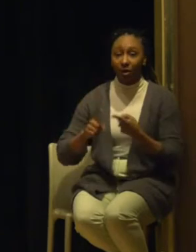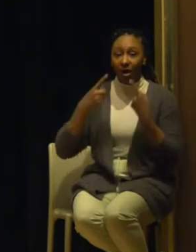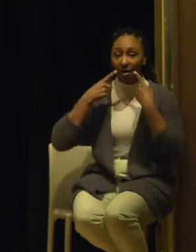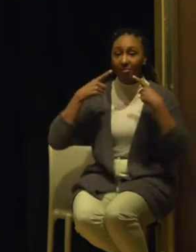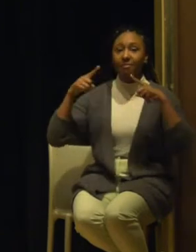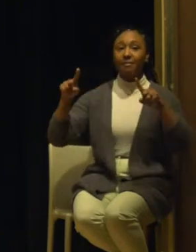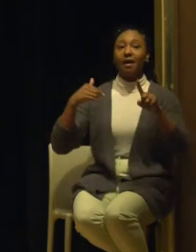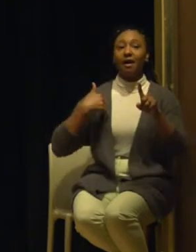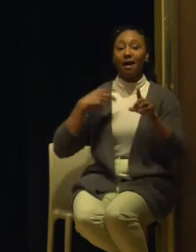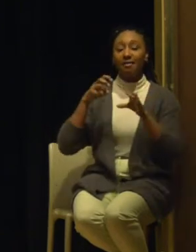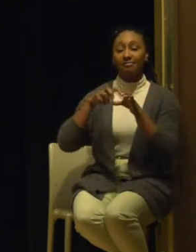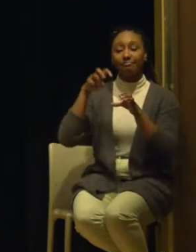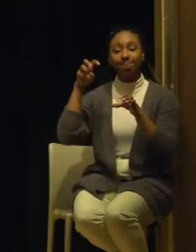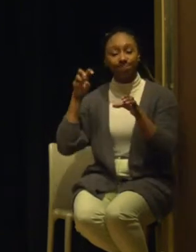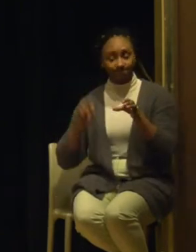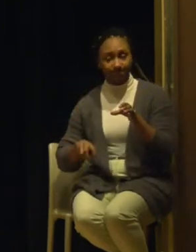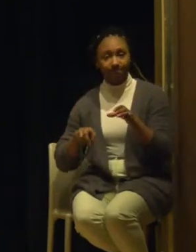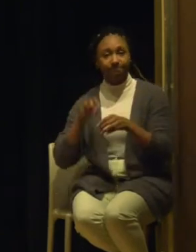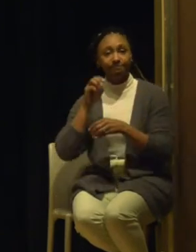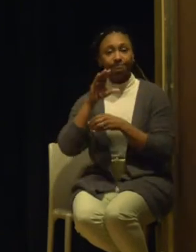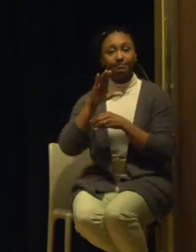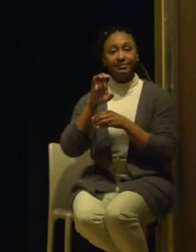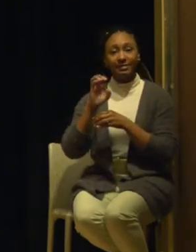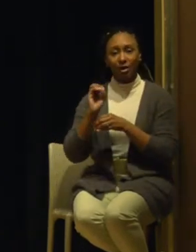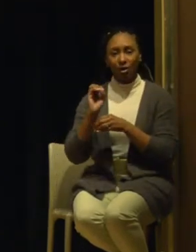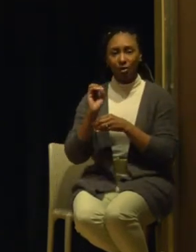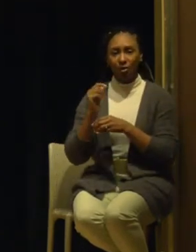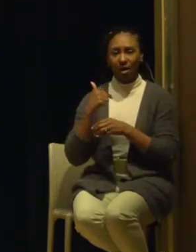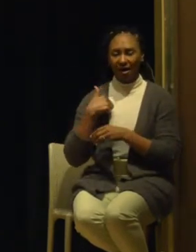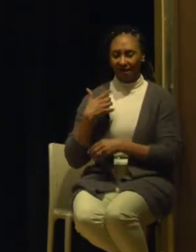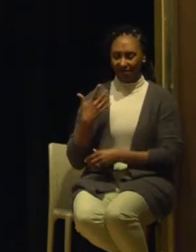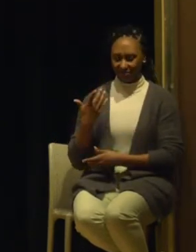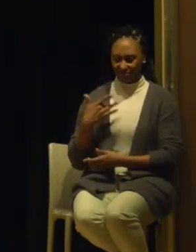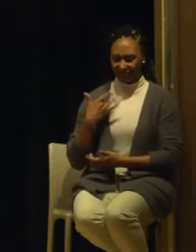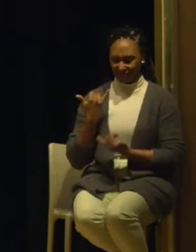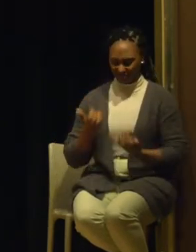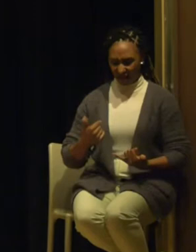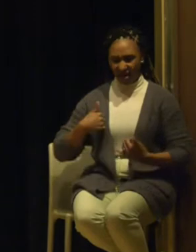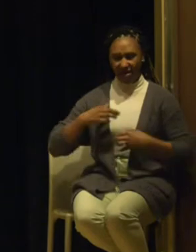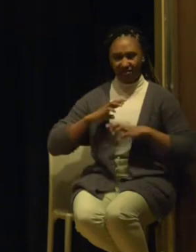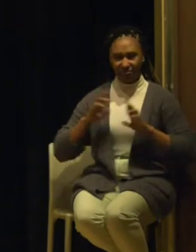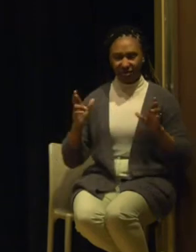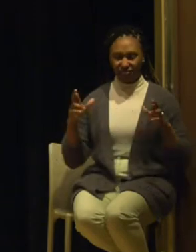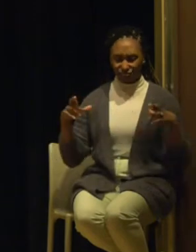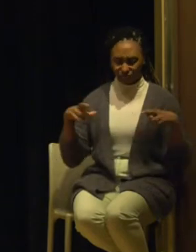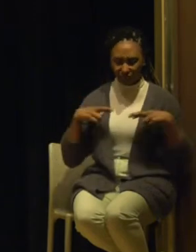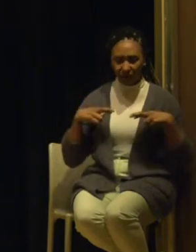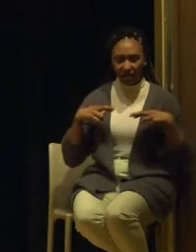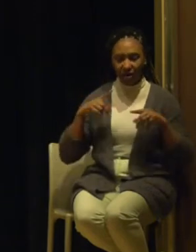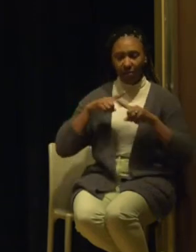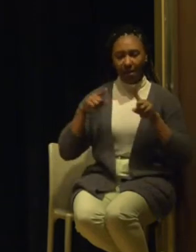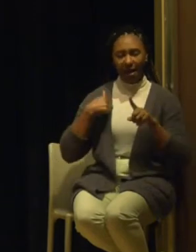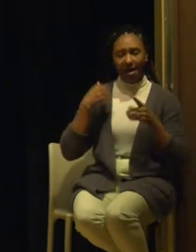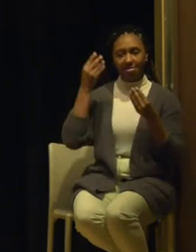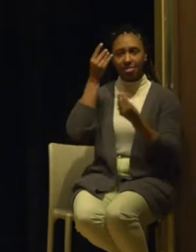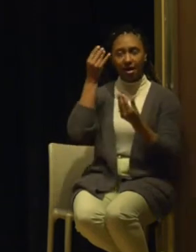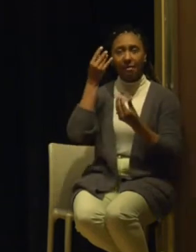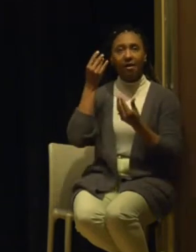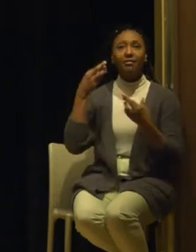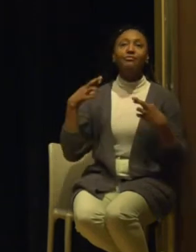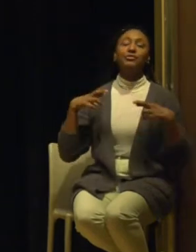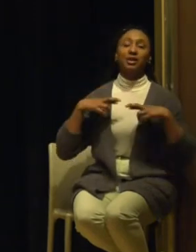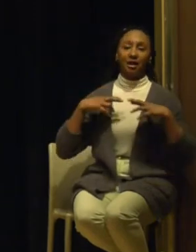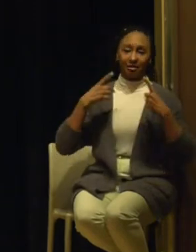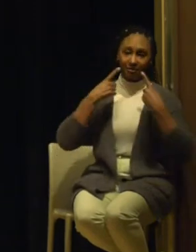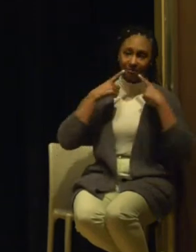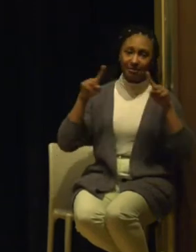leave, you know, it was retirement age, and I never really thought about retirement. But anyway, I retired, and then I